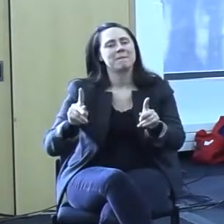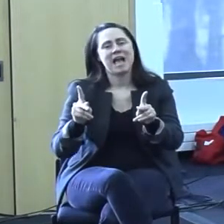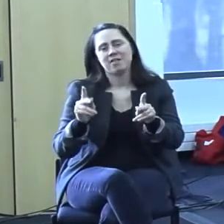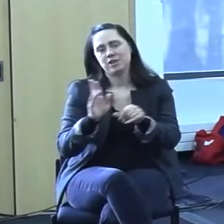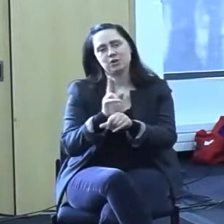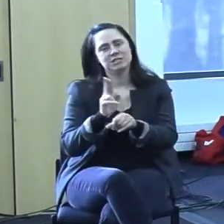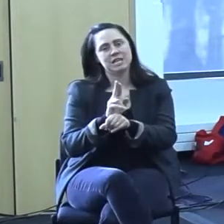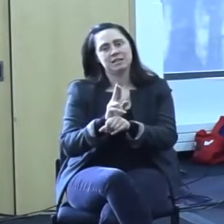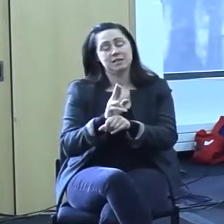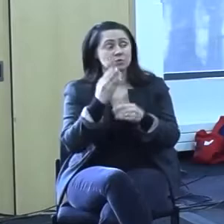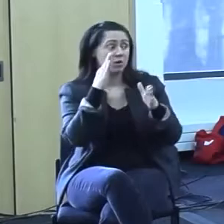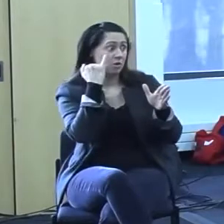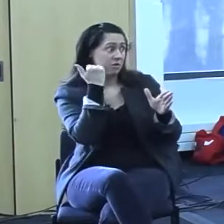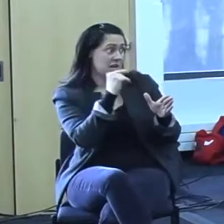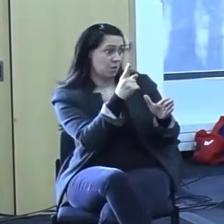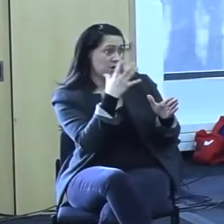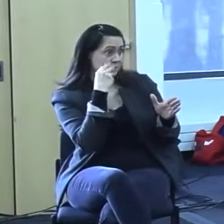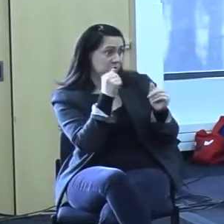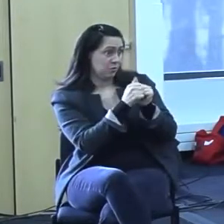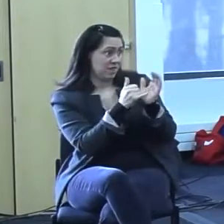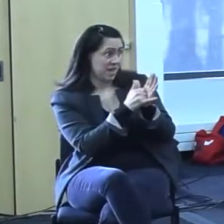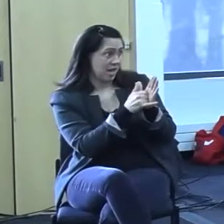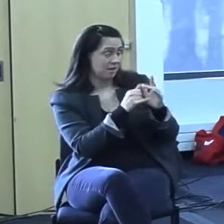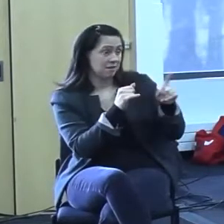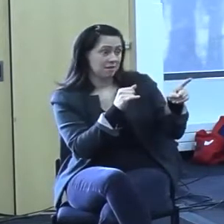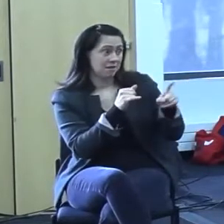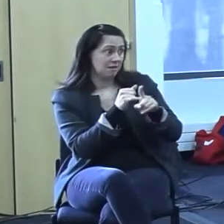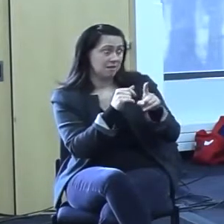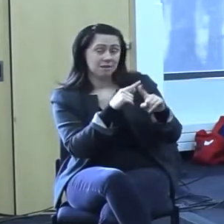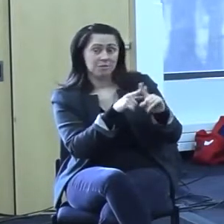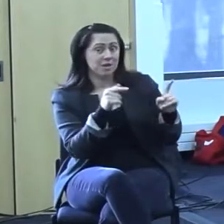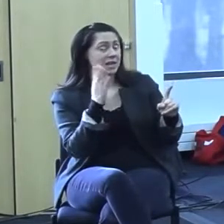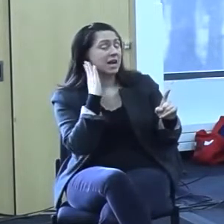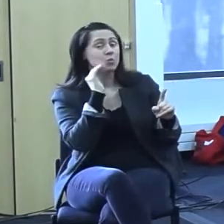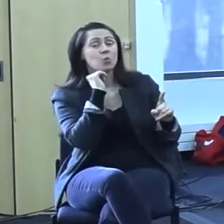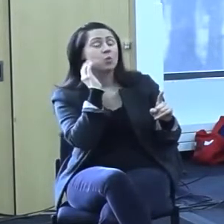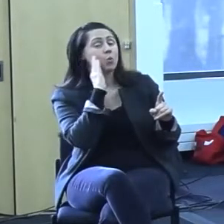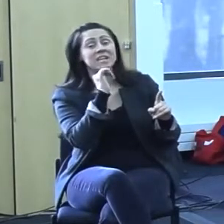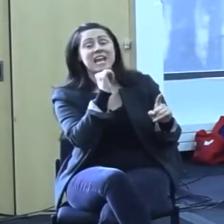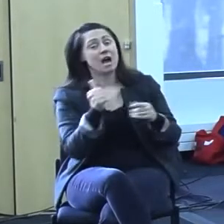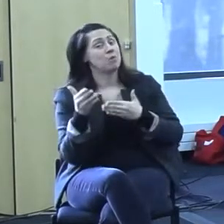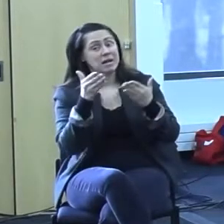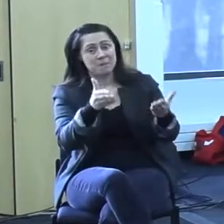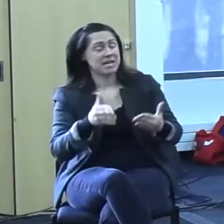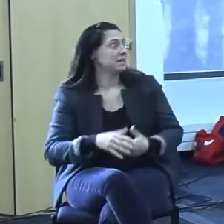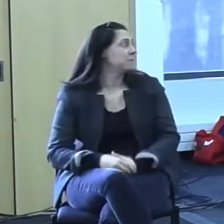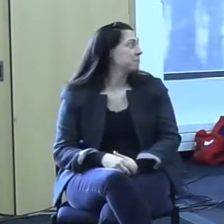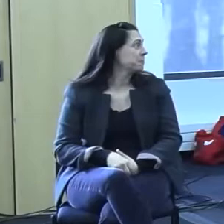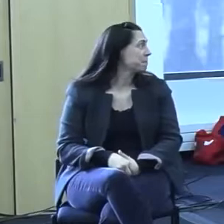taking. So I don't know if anyone else has used one, but I would not recommend it.